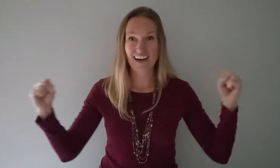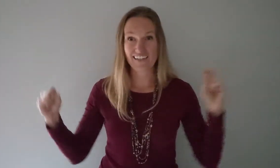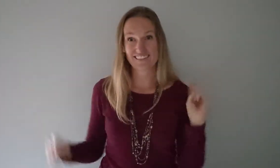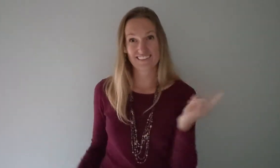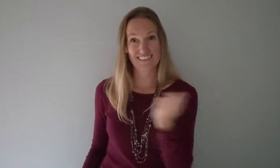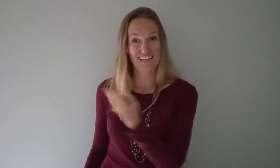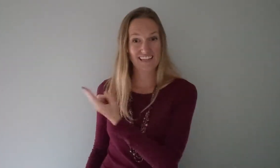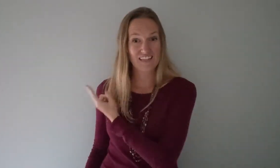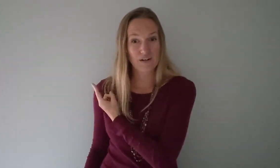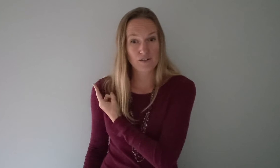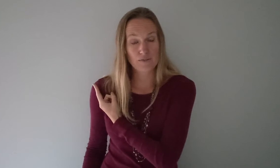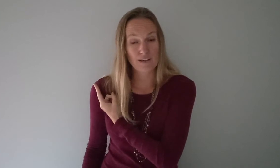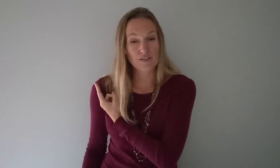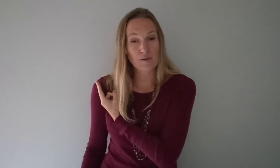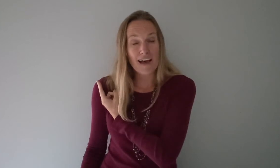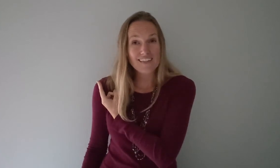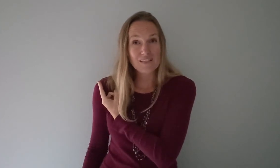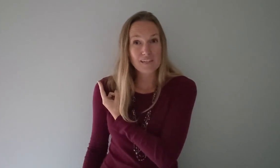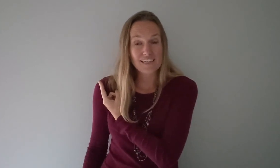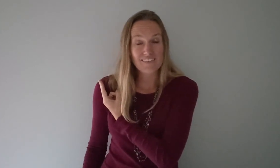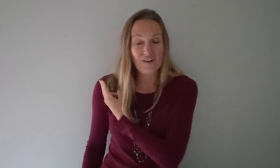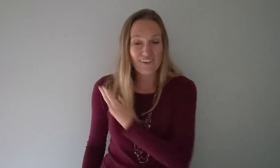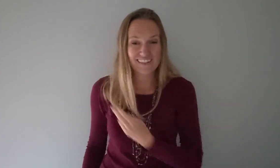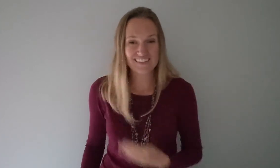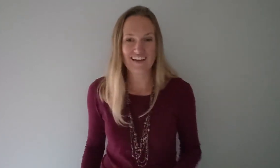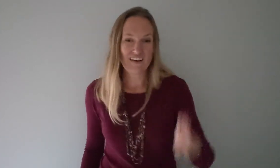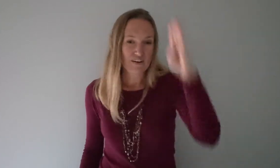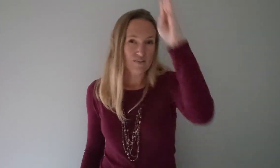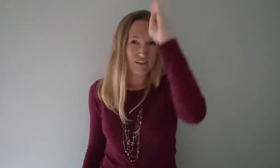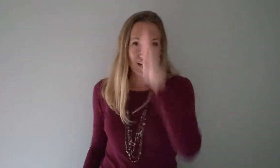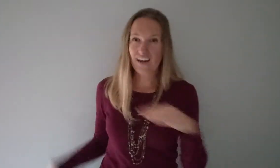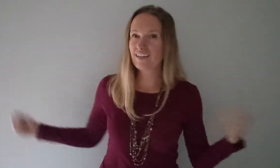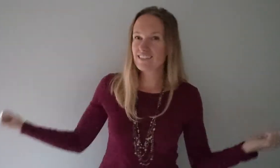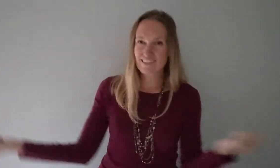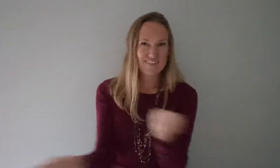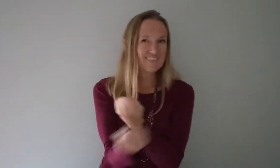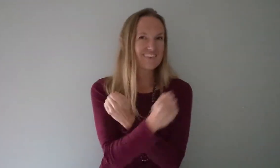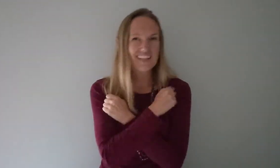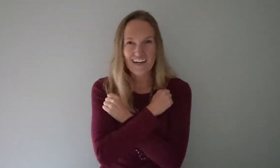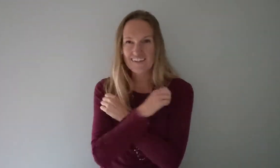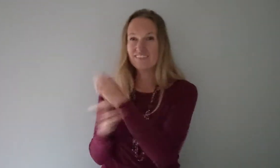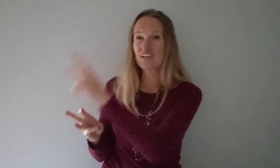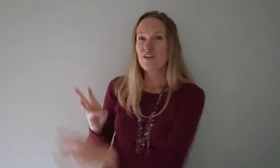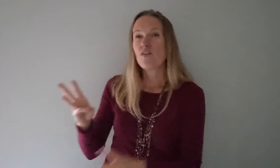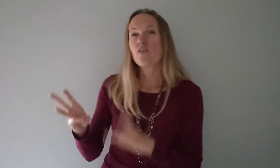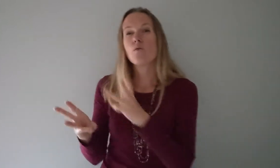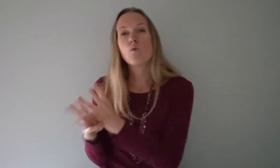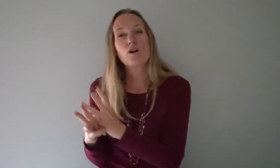us. Okay, and then it goes right back to the beginning of the chorus. For God so loved the